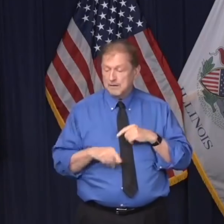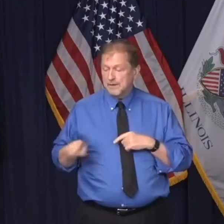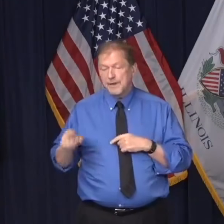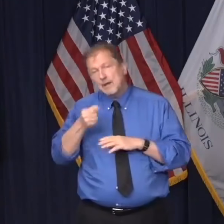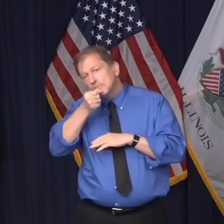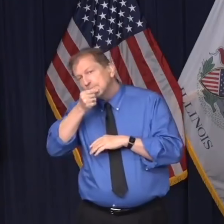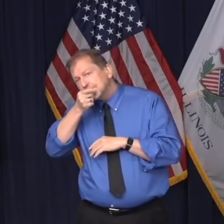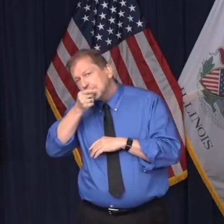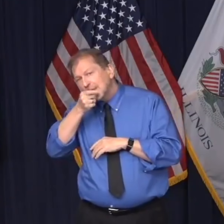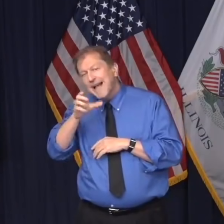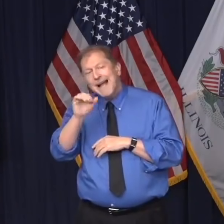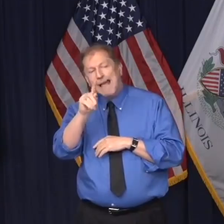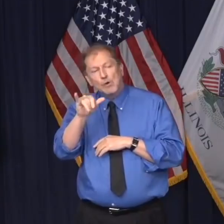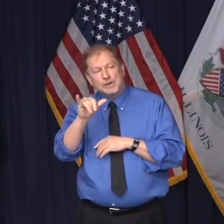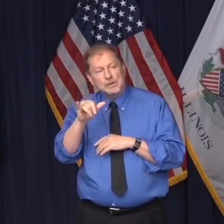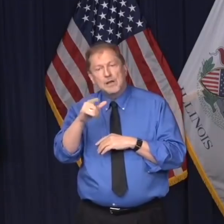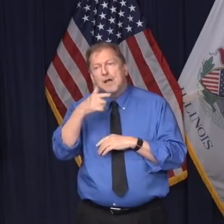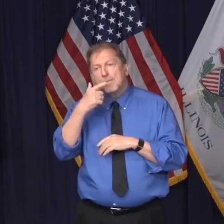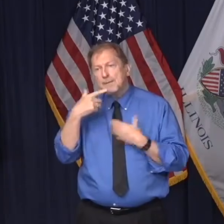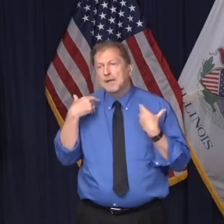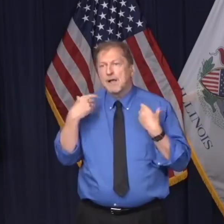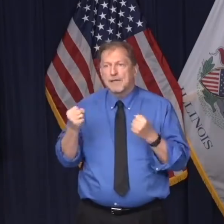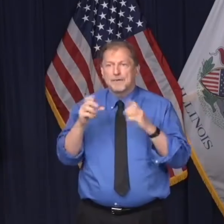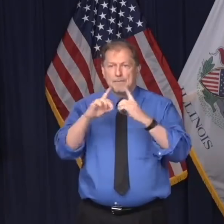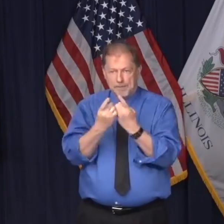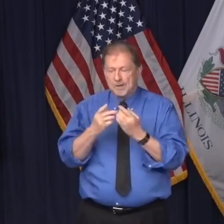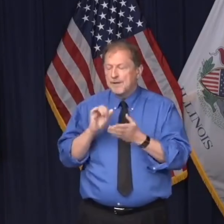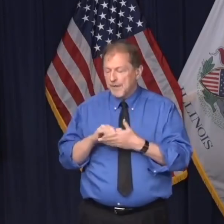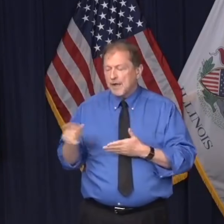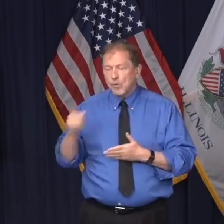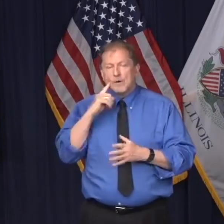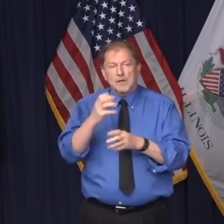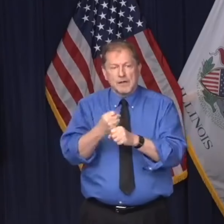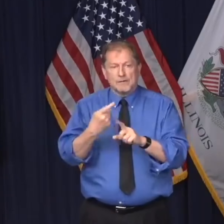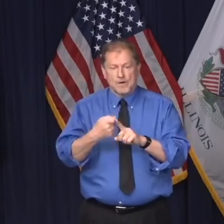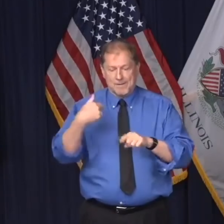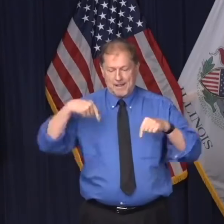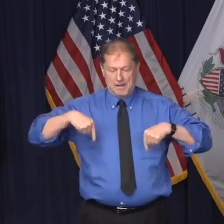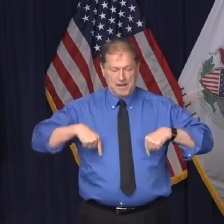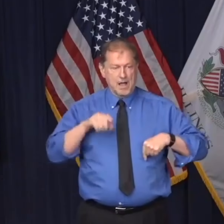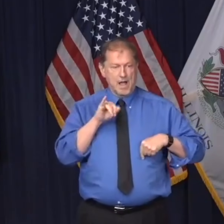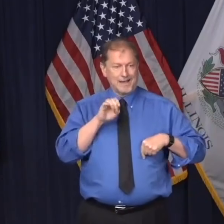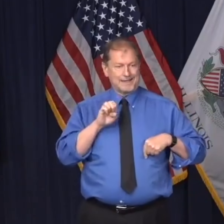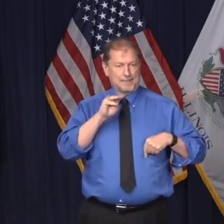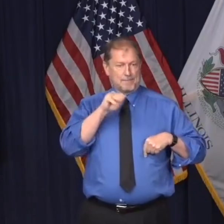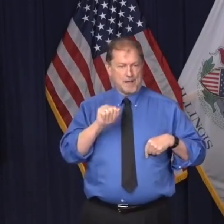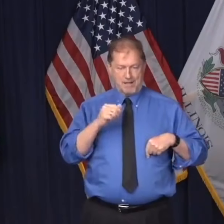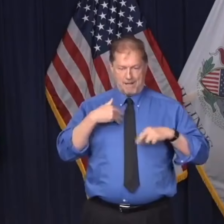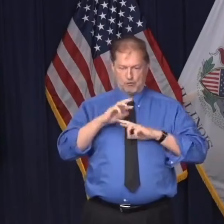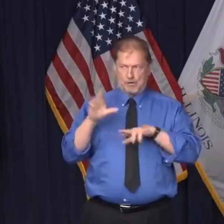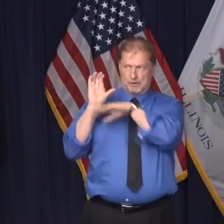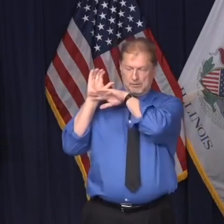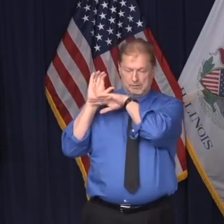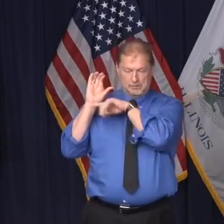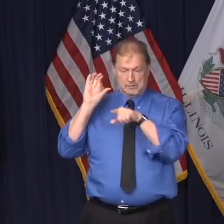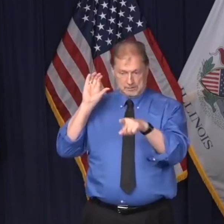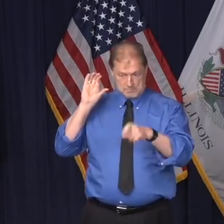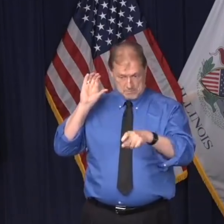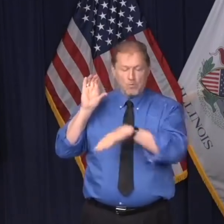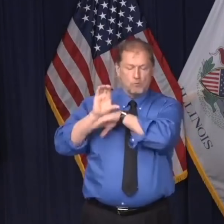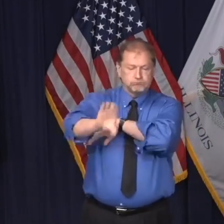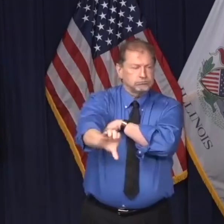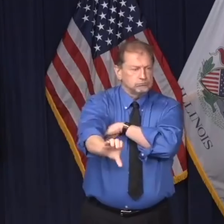public health department, who has received deliveries from our IEMA of